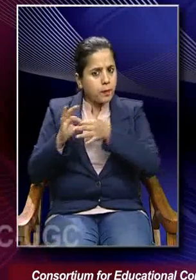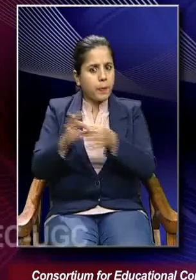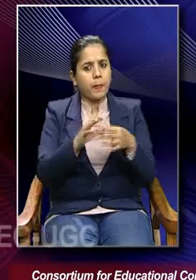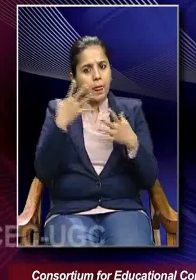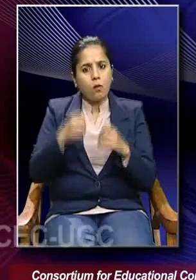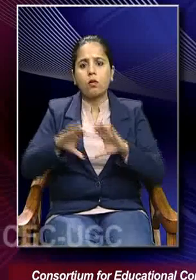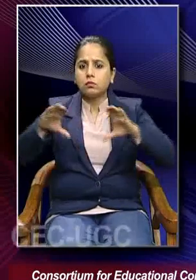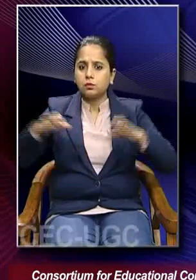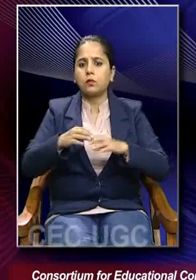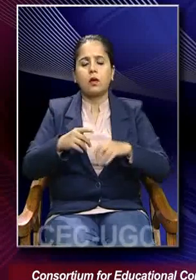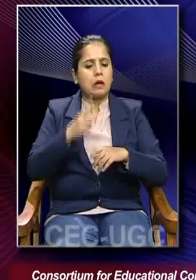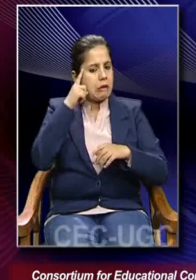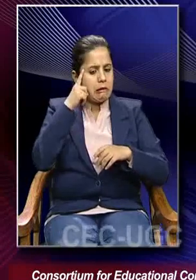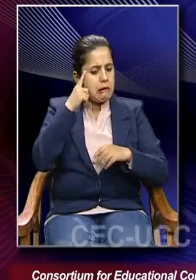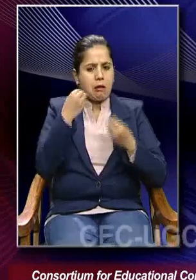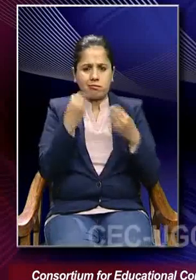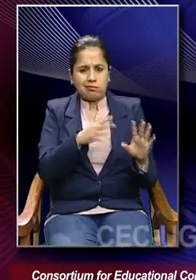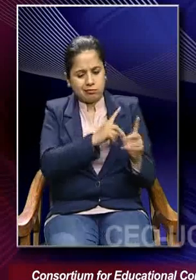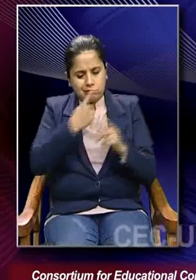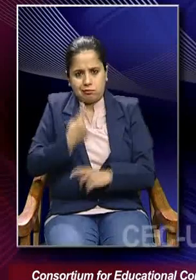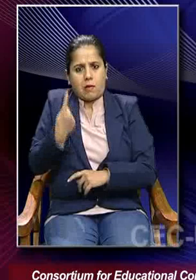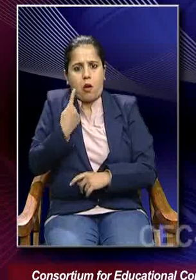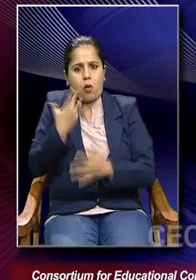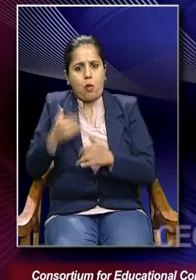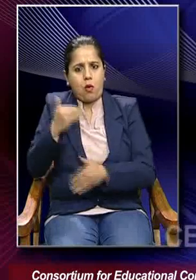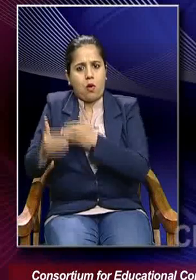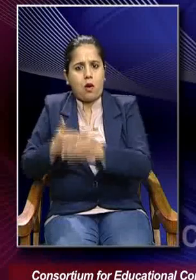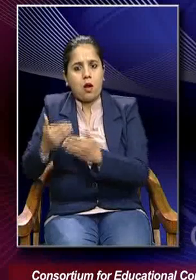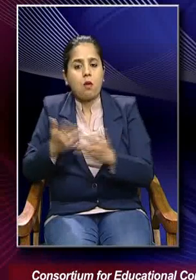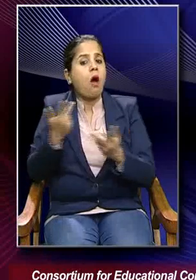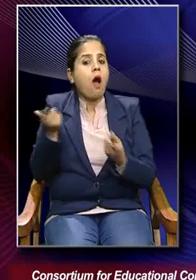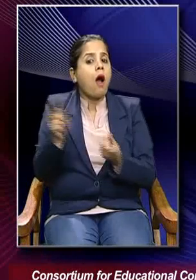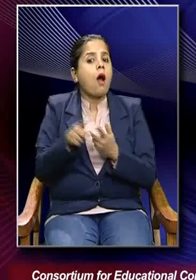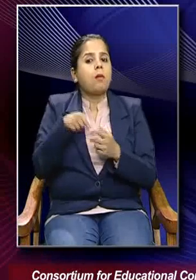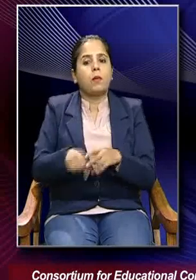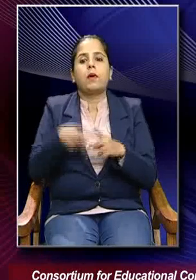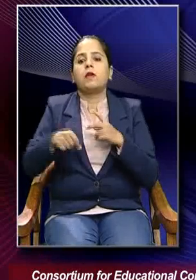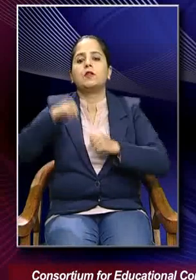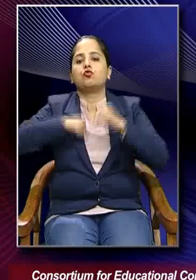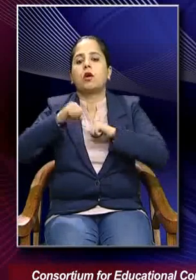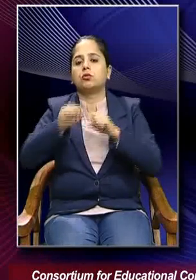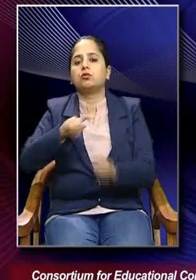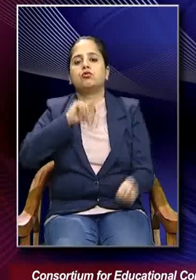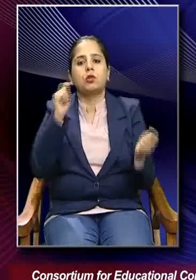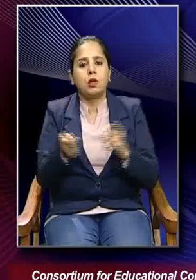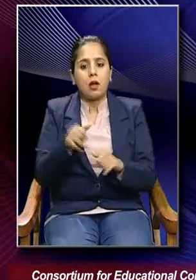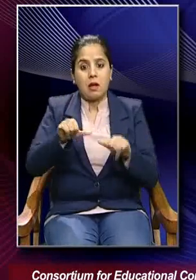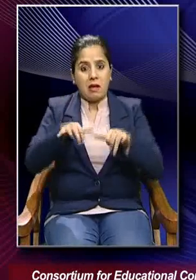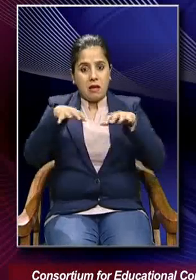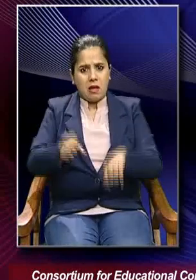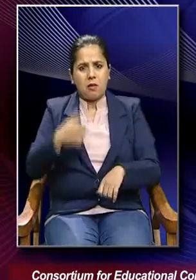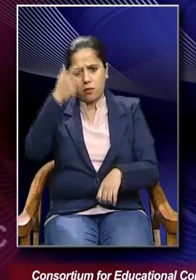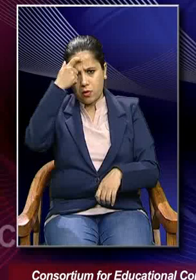to individualist order. So, what happened? Because of the change in the structure, property disputes took